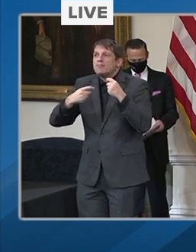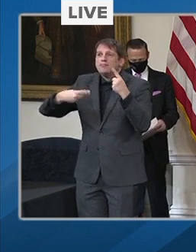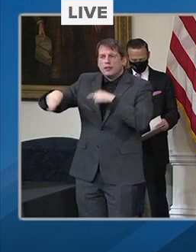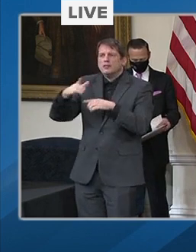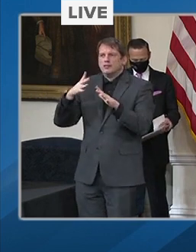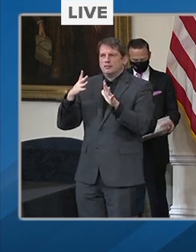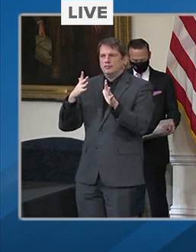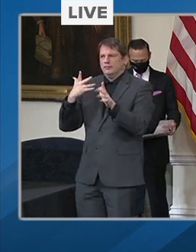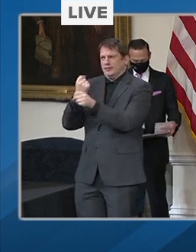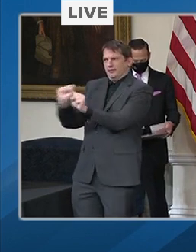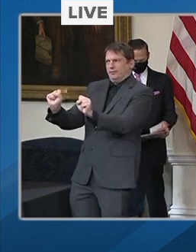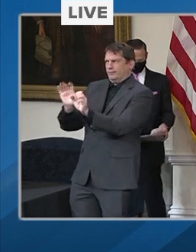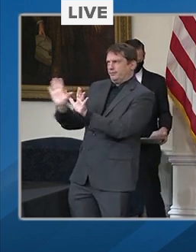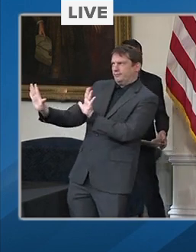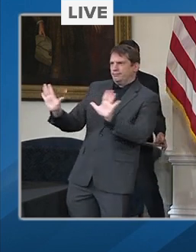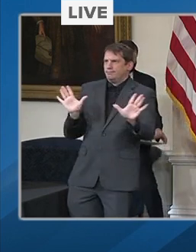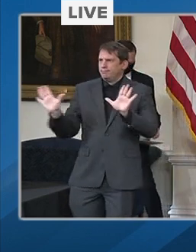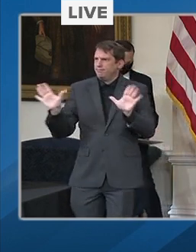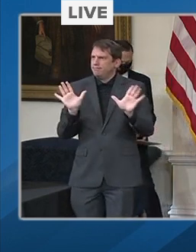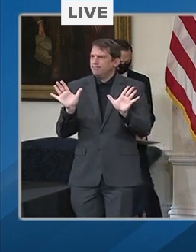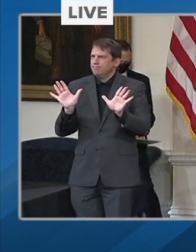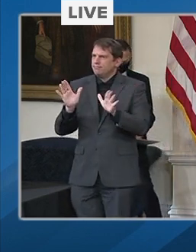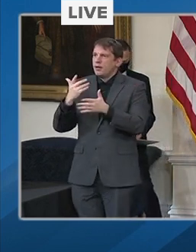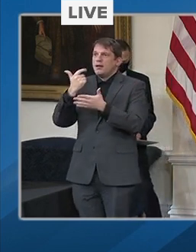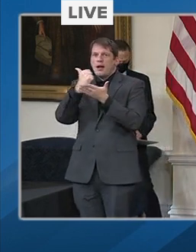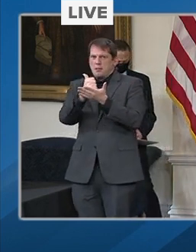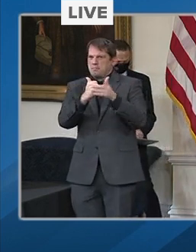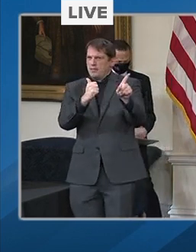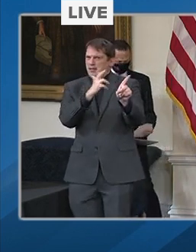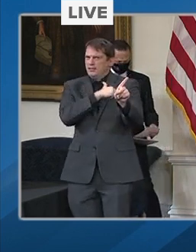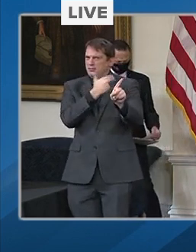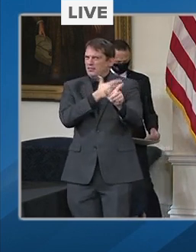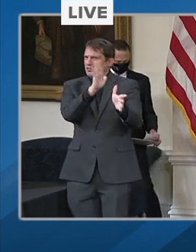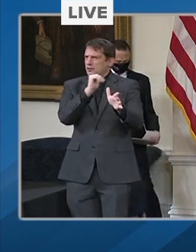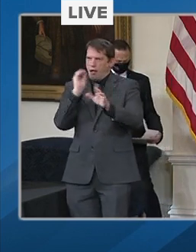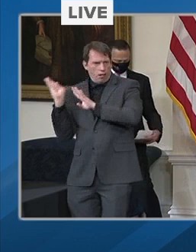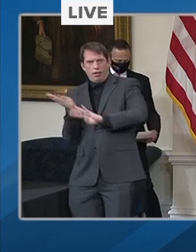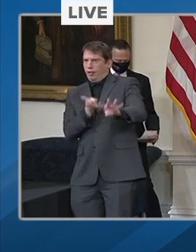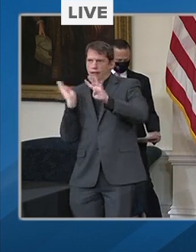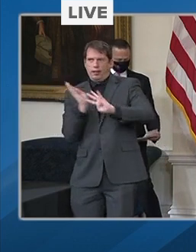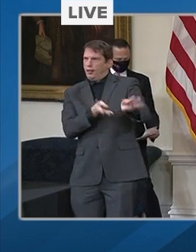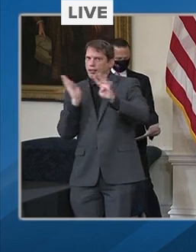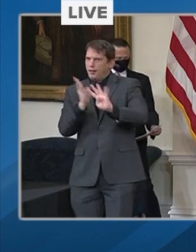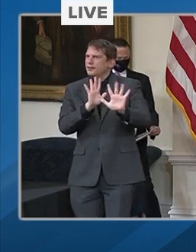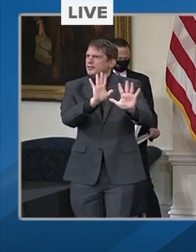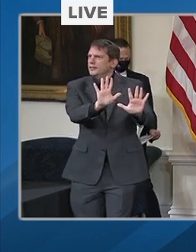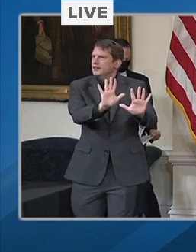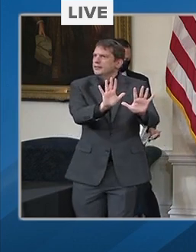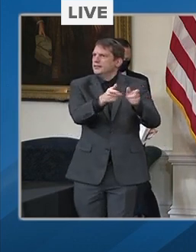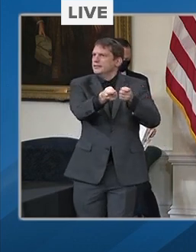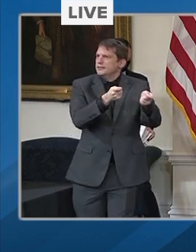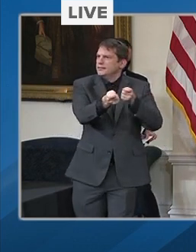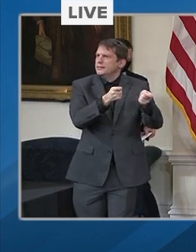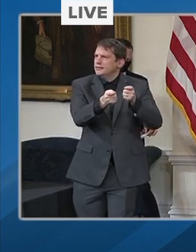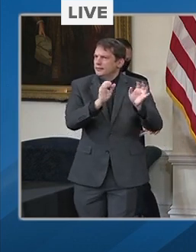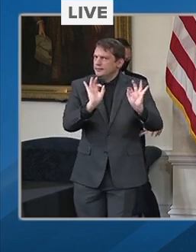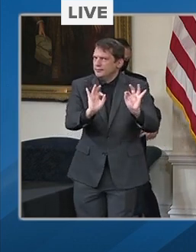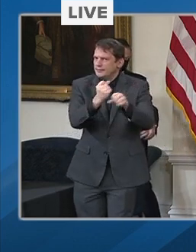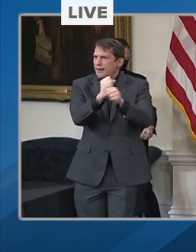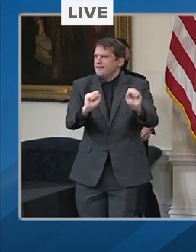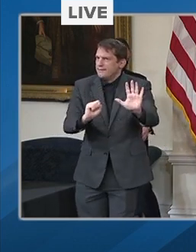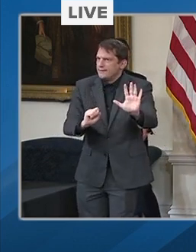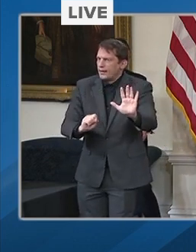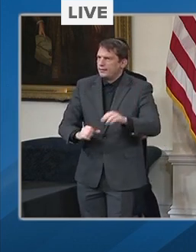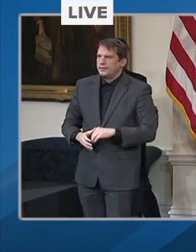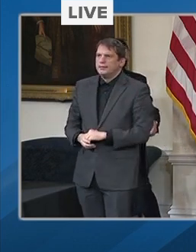It will help our hospitals keep up with the demand, and it will save lives. So our theme